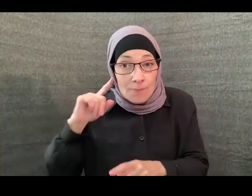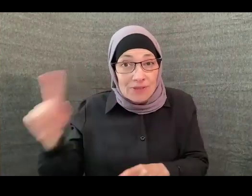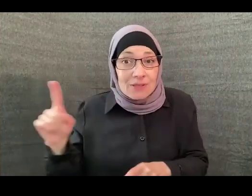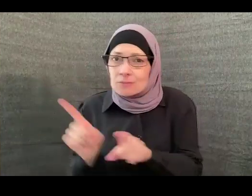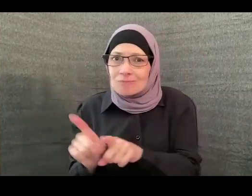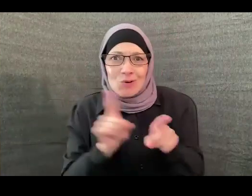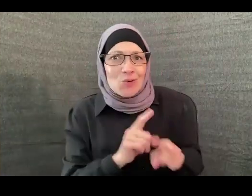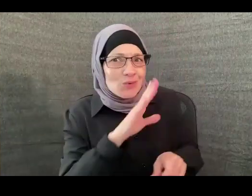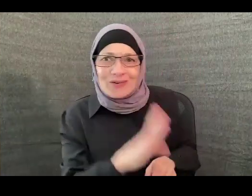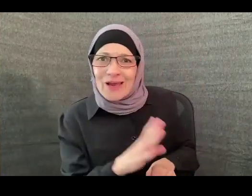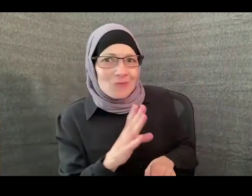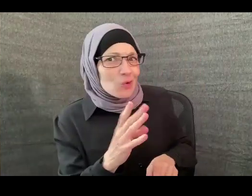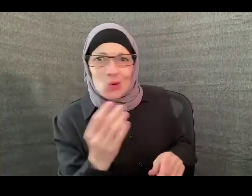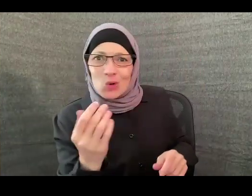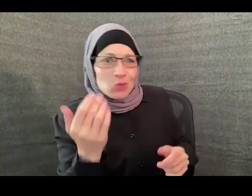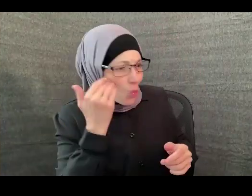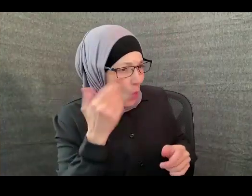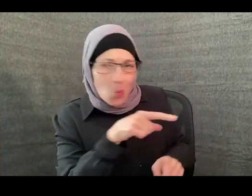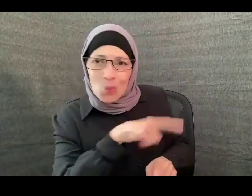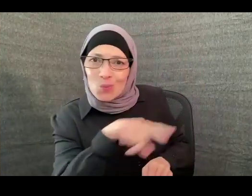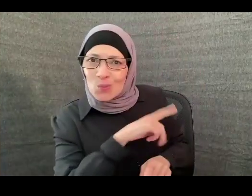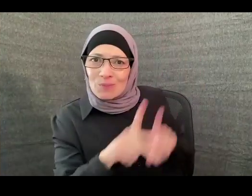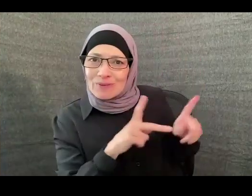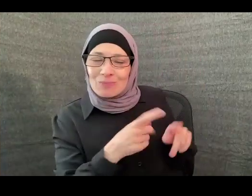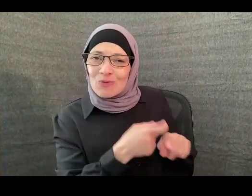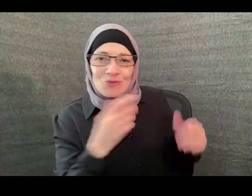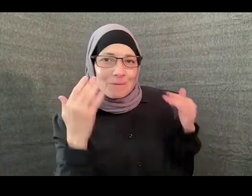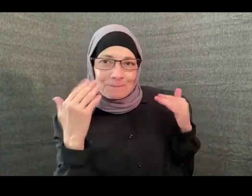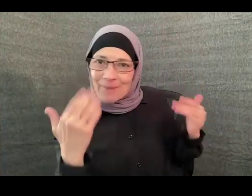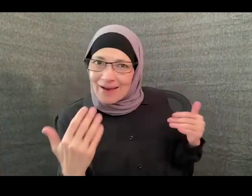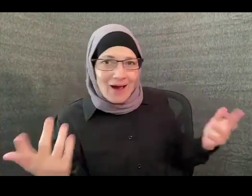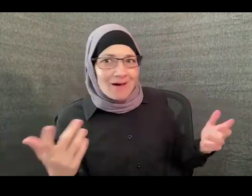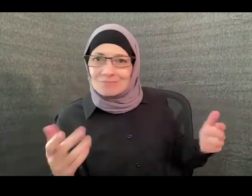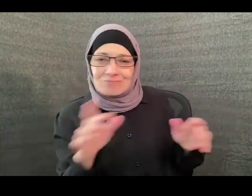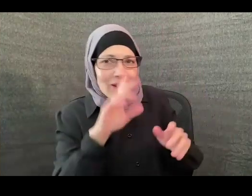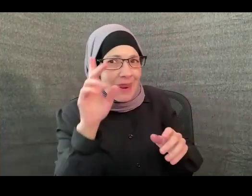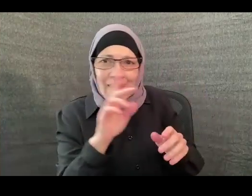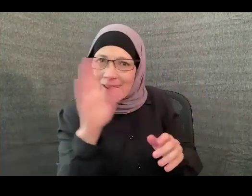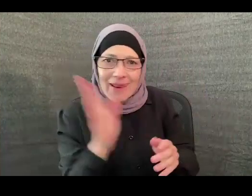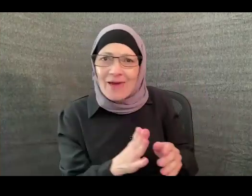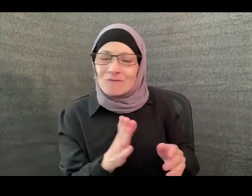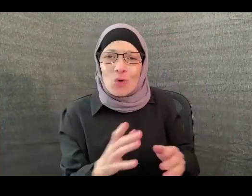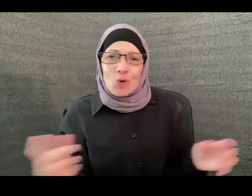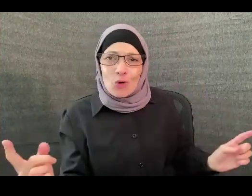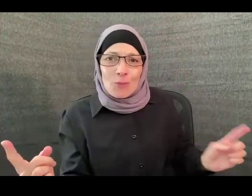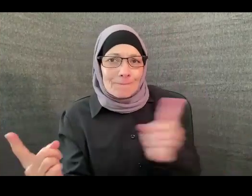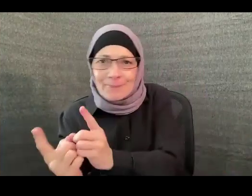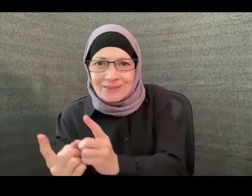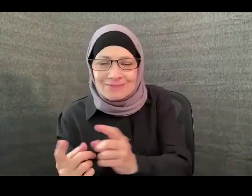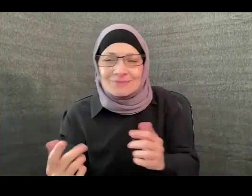So their first encounter was that these are people who ran away from